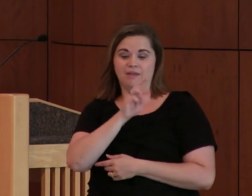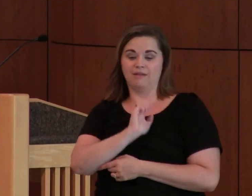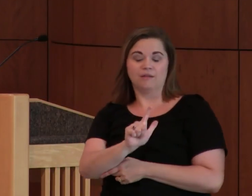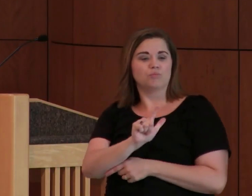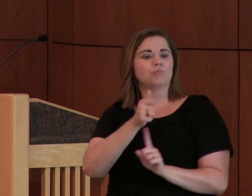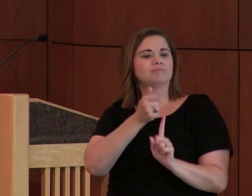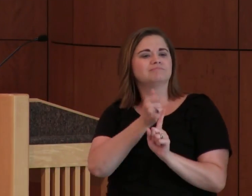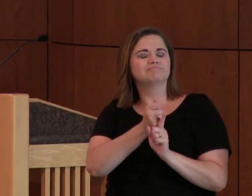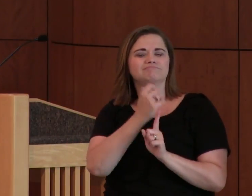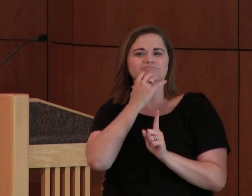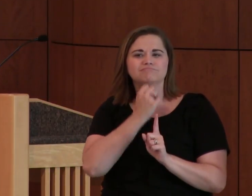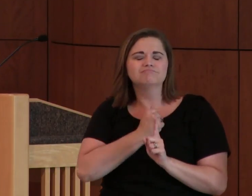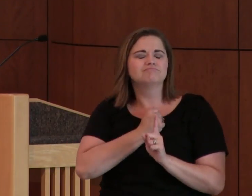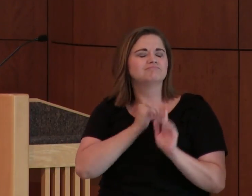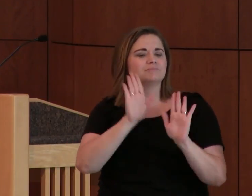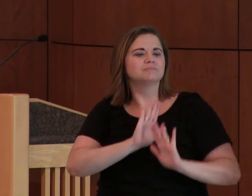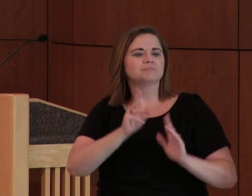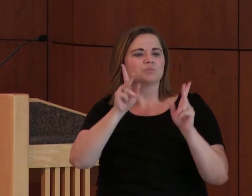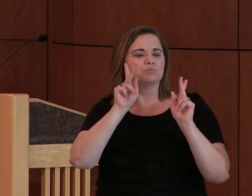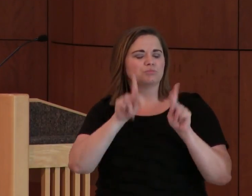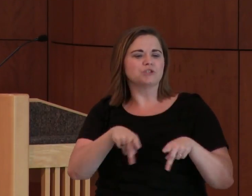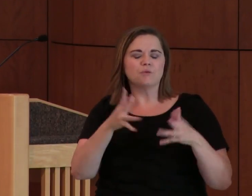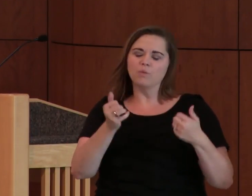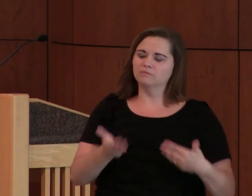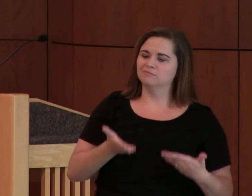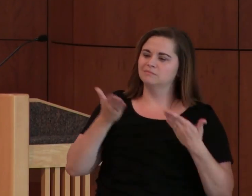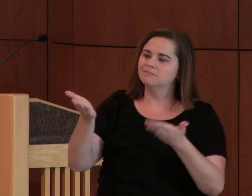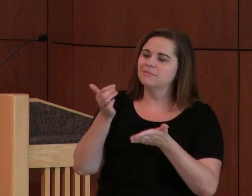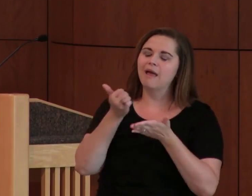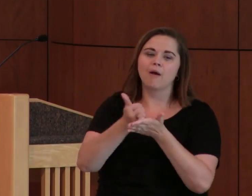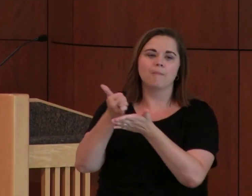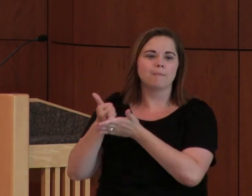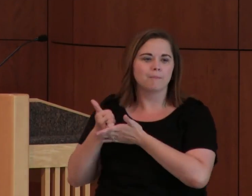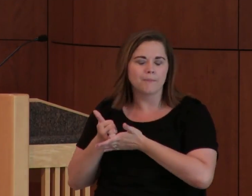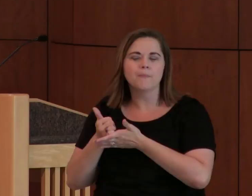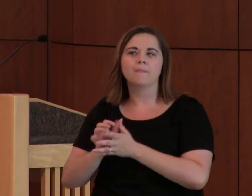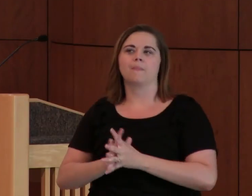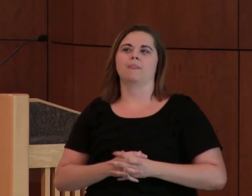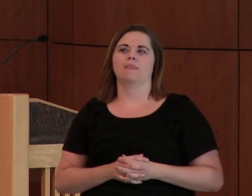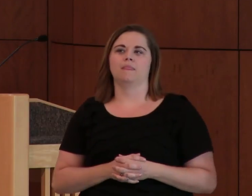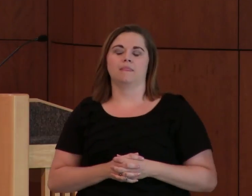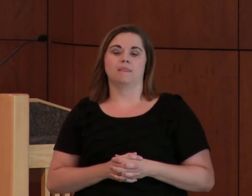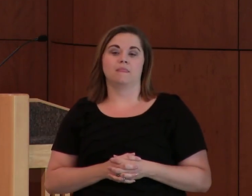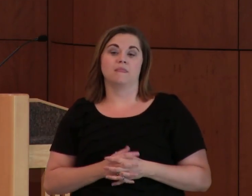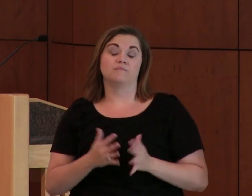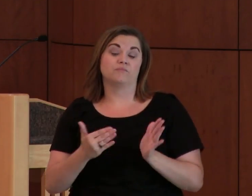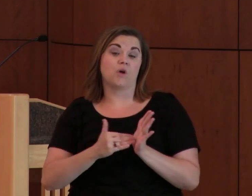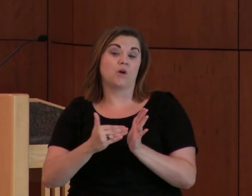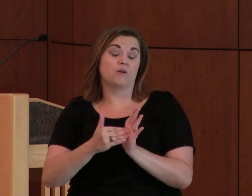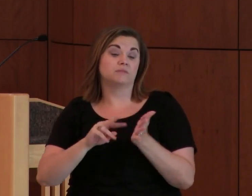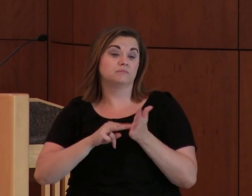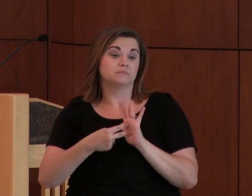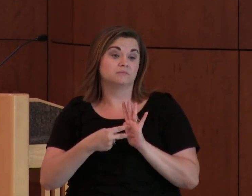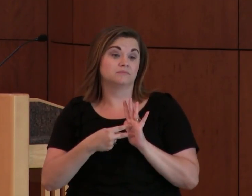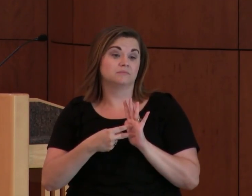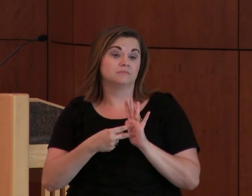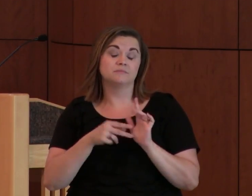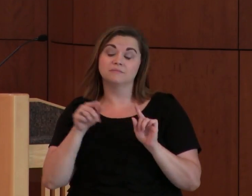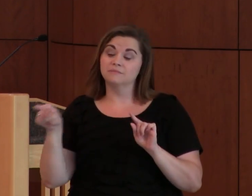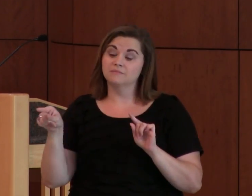person that she was, would always seek to offer help where she could, which oftentimes meant helping to connect them with other